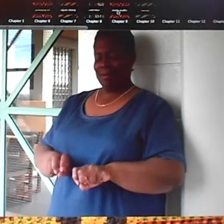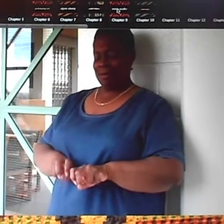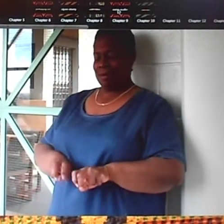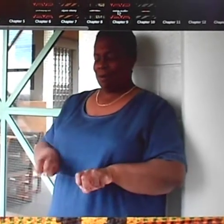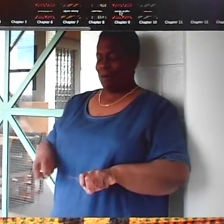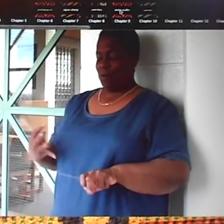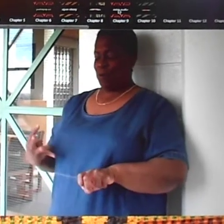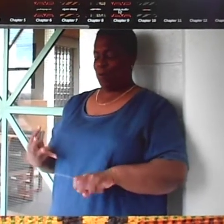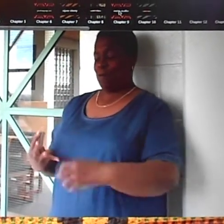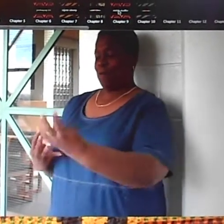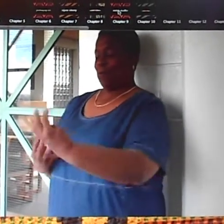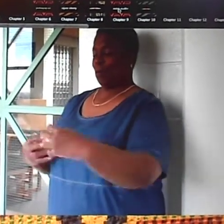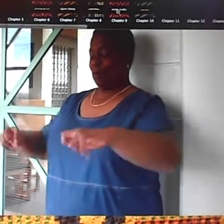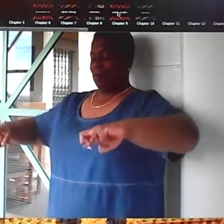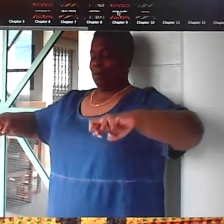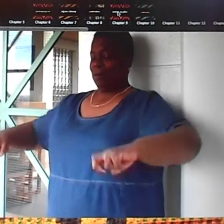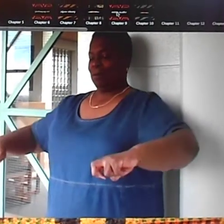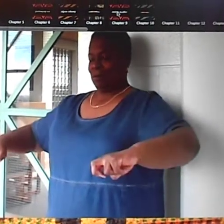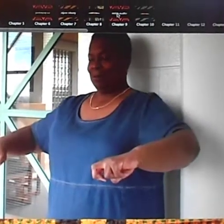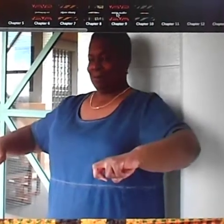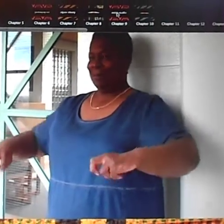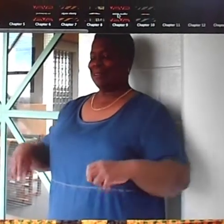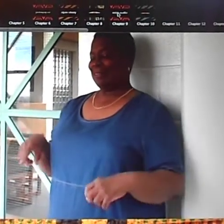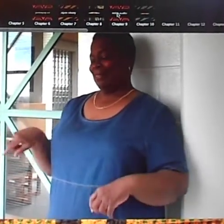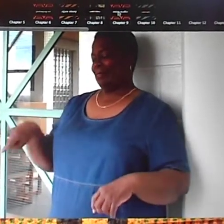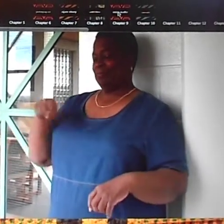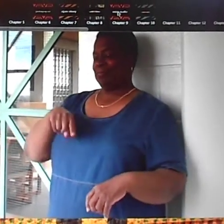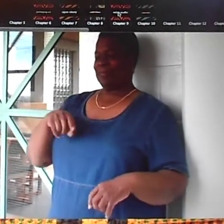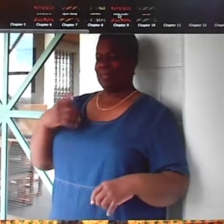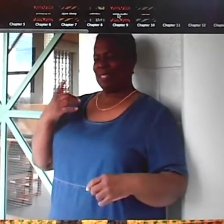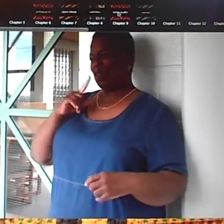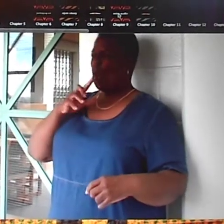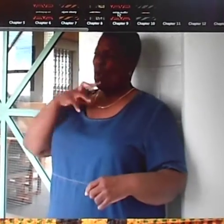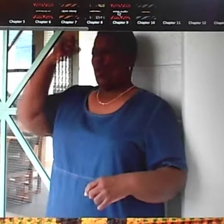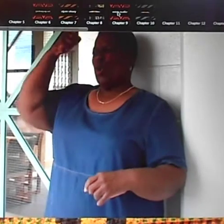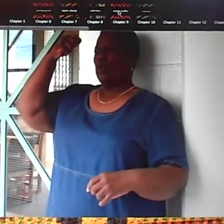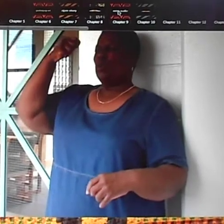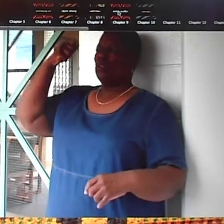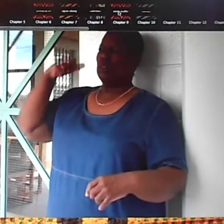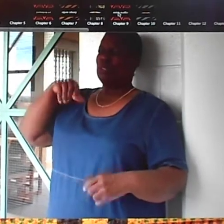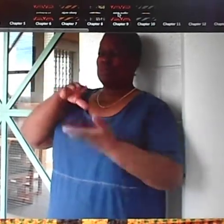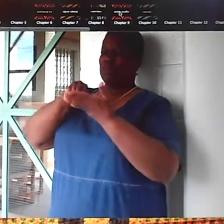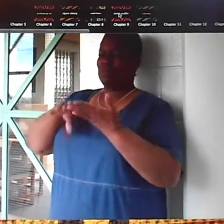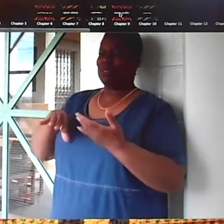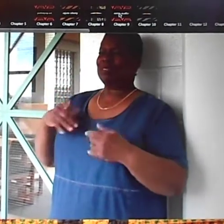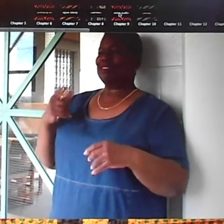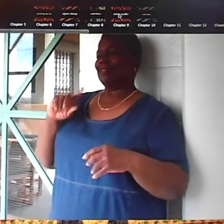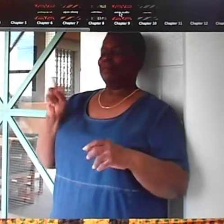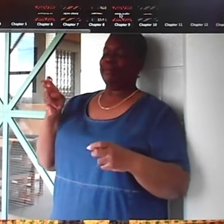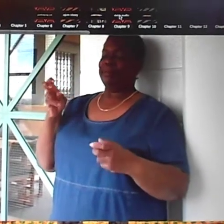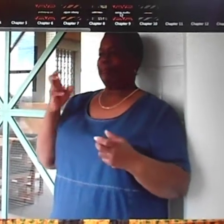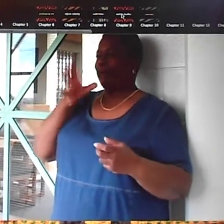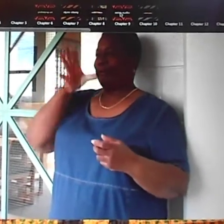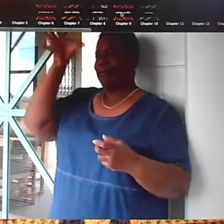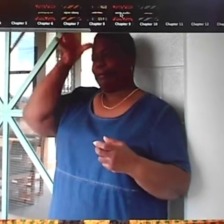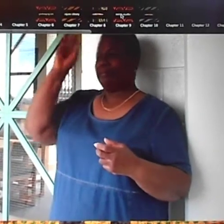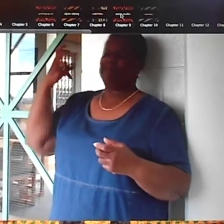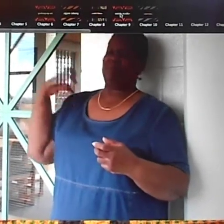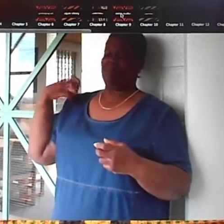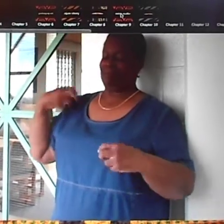It was 10 of us, so it was 4 chairs on each side and then 2 on the end. The older children, they usually sit on